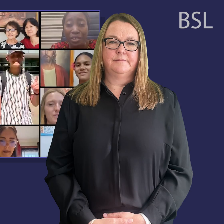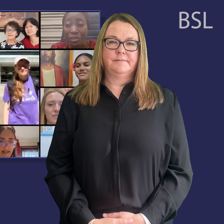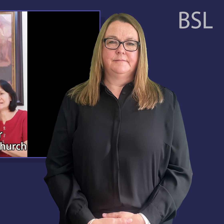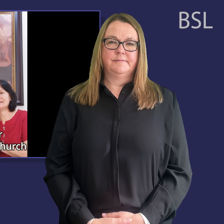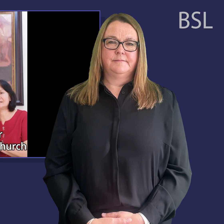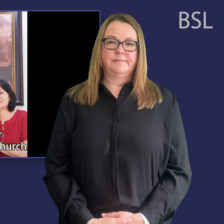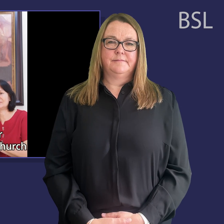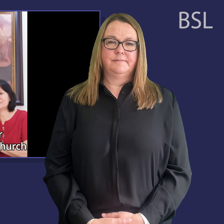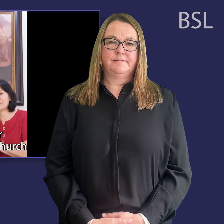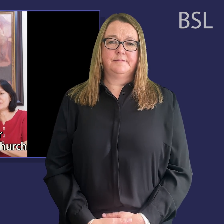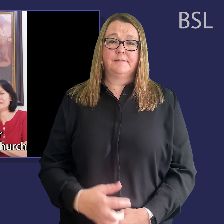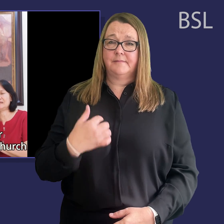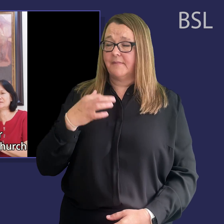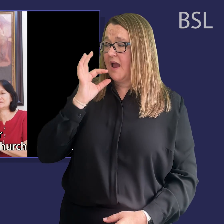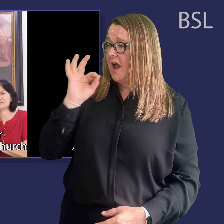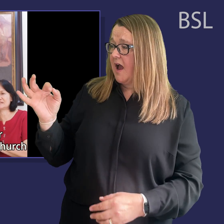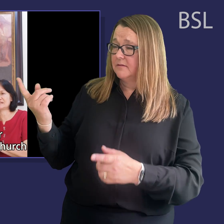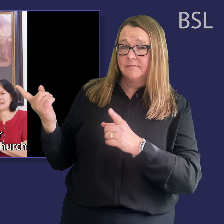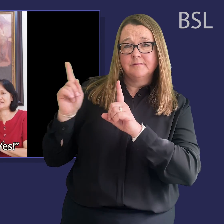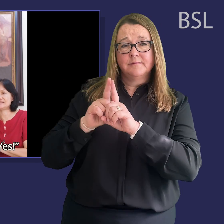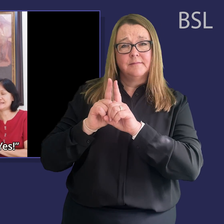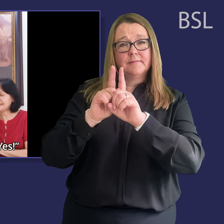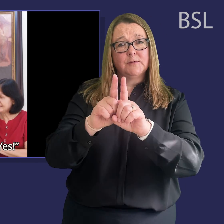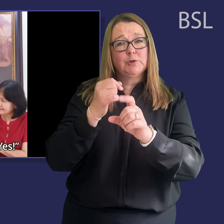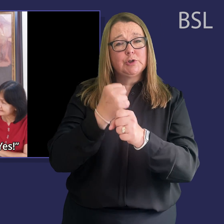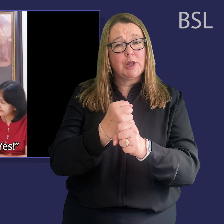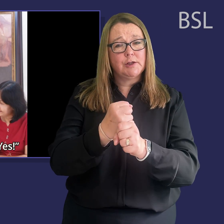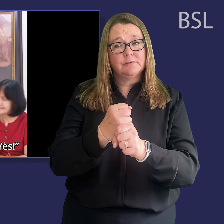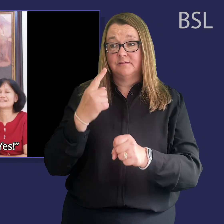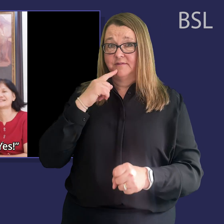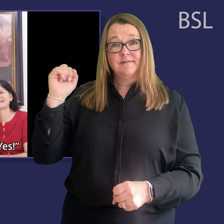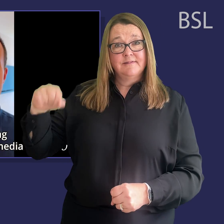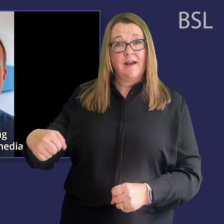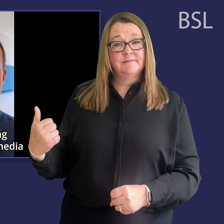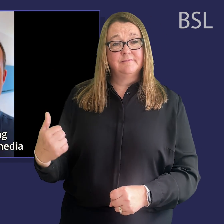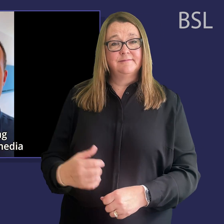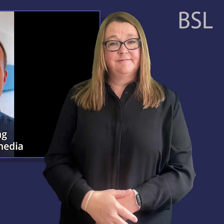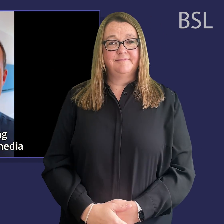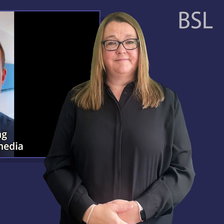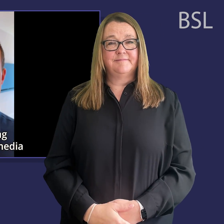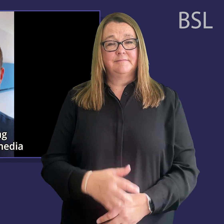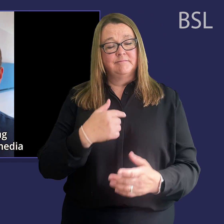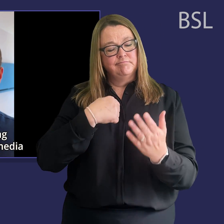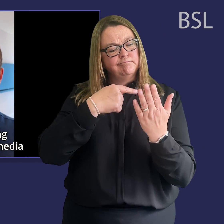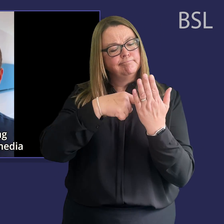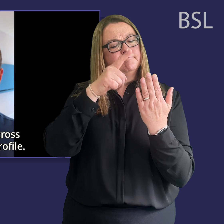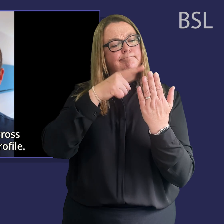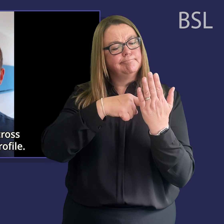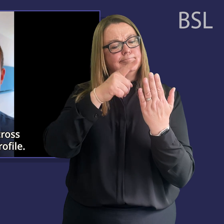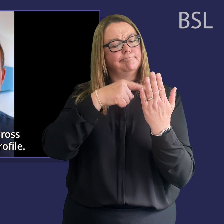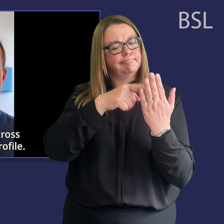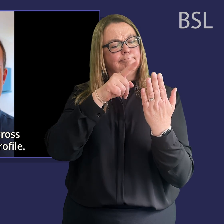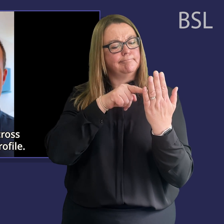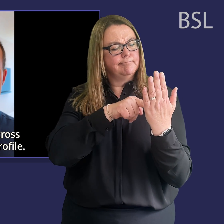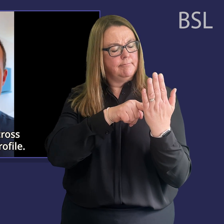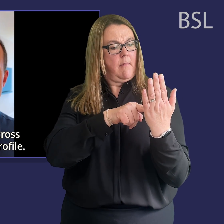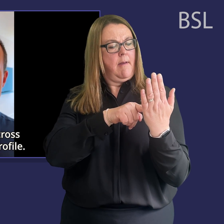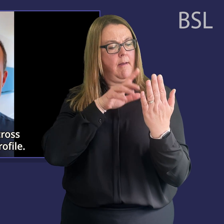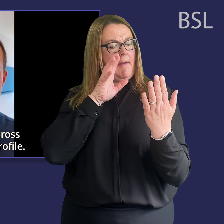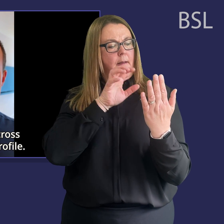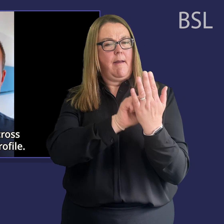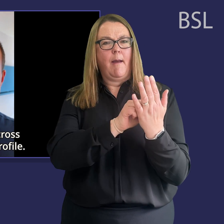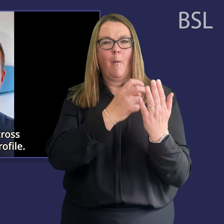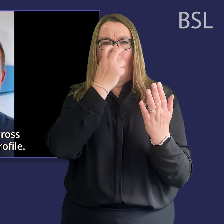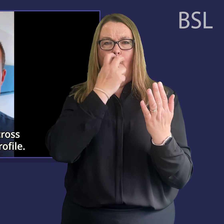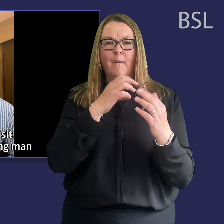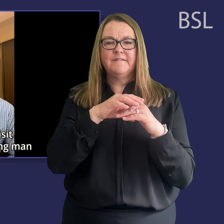I invited her to follow me to church, and she said, yes. I was scrolling through social media when I came across an old